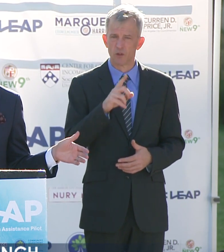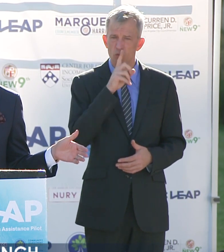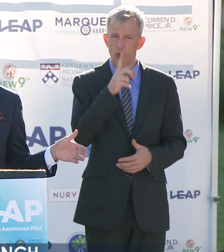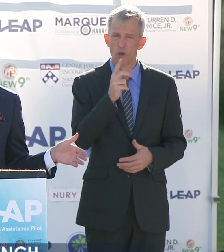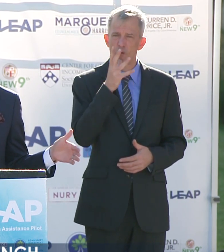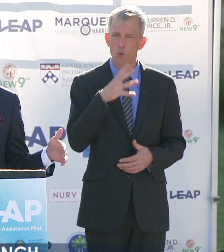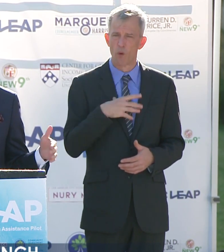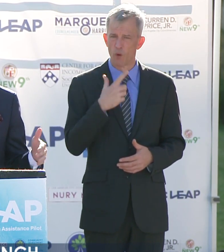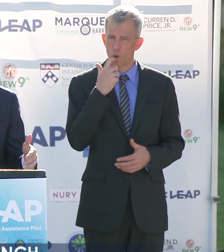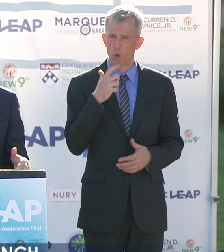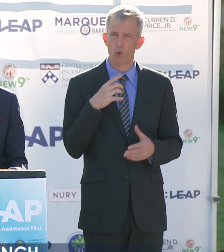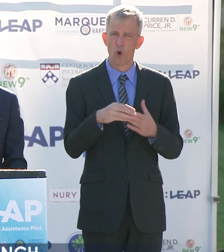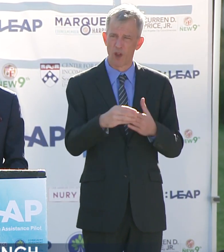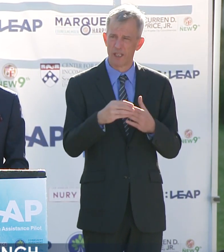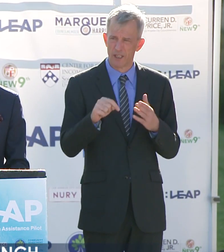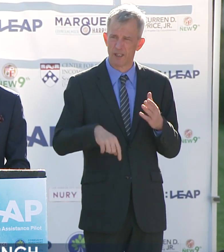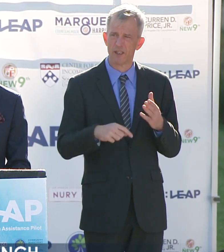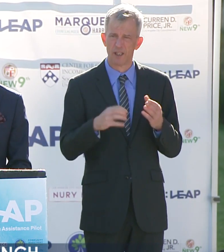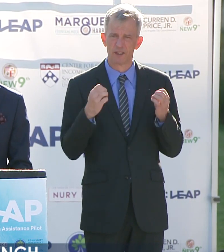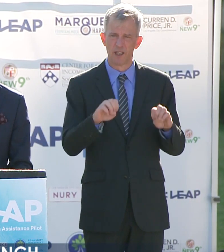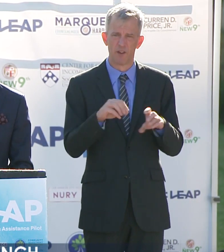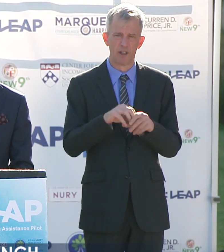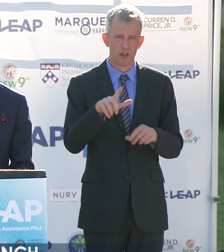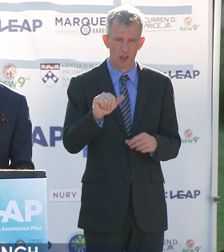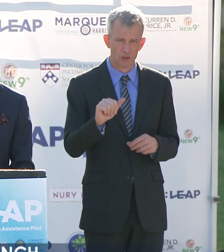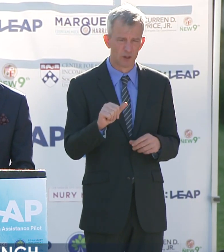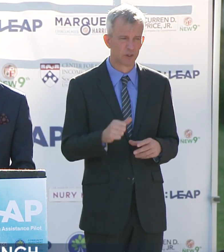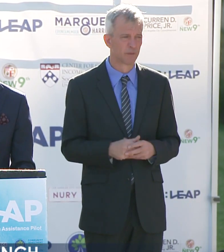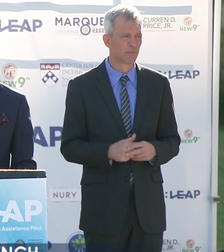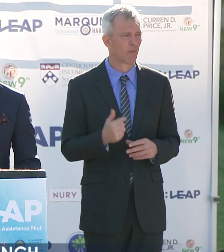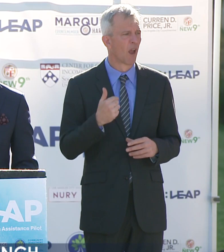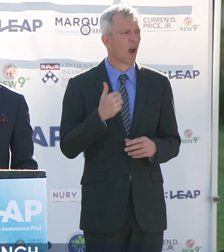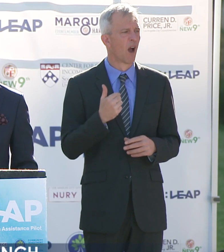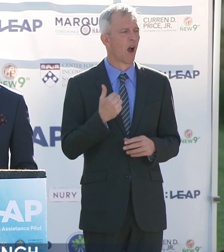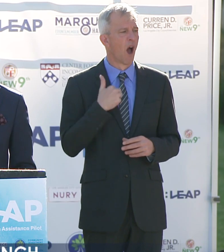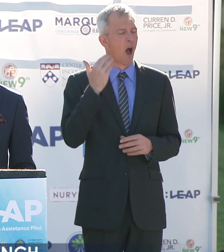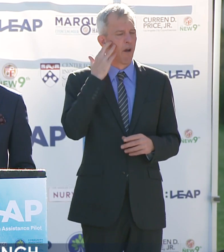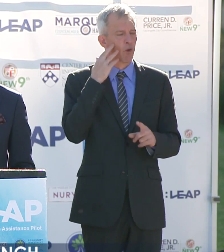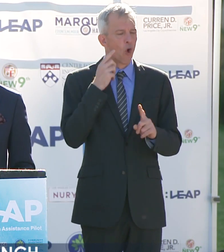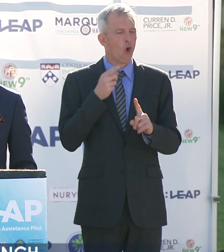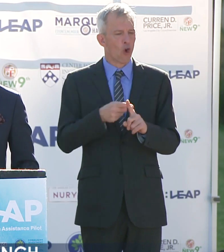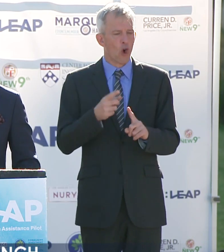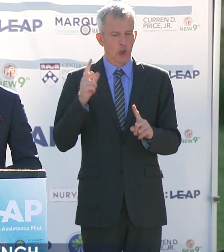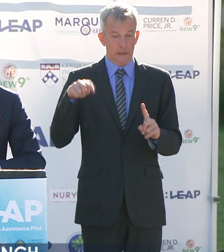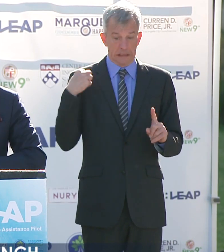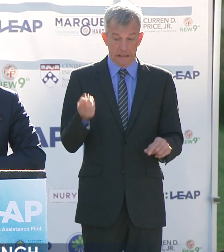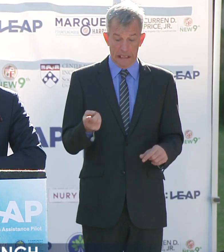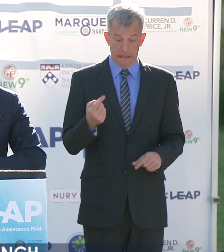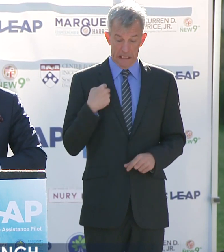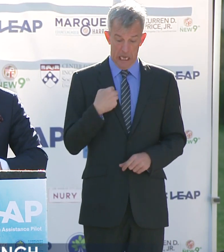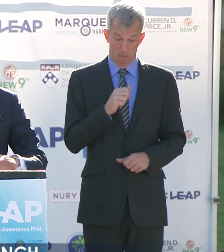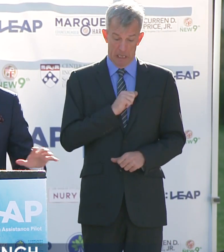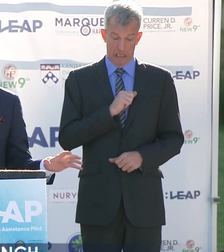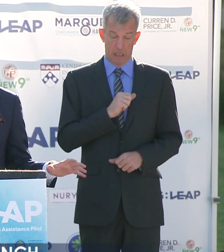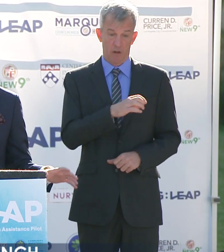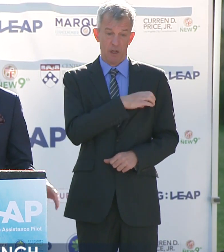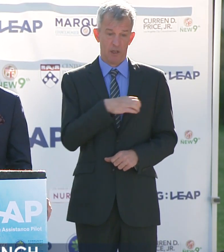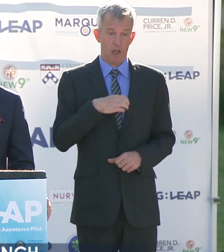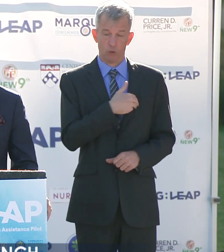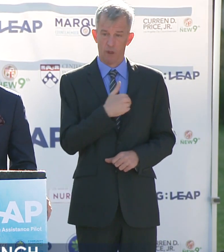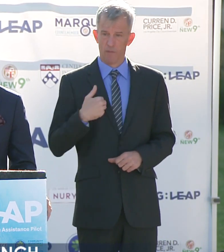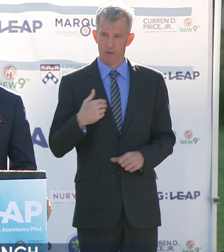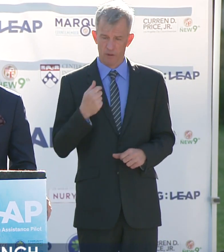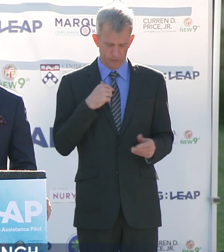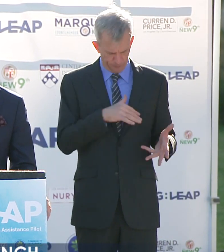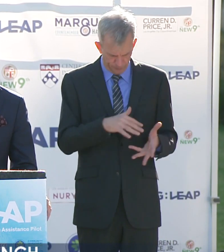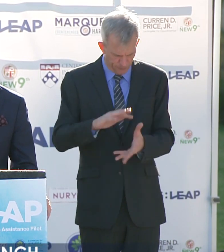Angeles. It will be her and her team. I've known her since I was a council member, and we looked at all the programs we had in